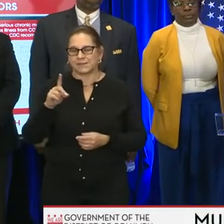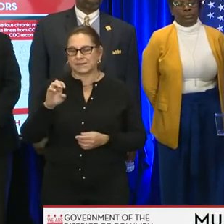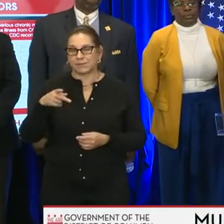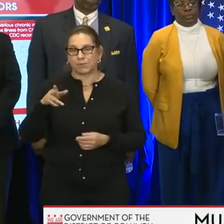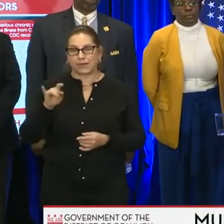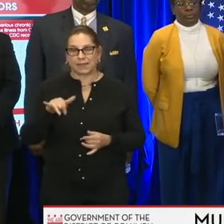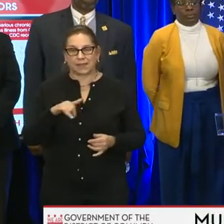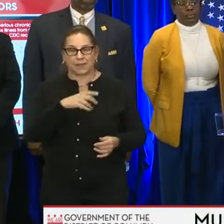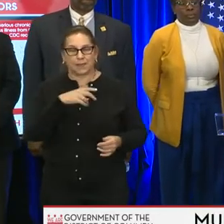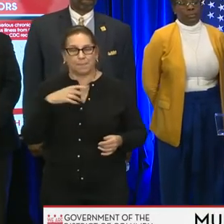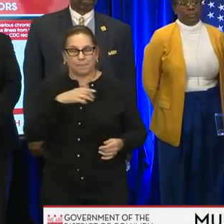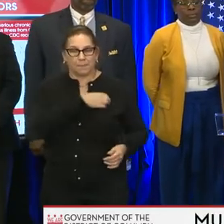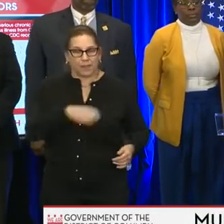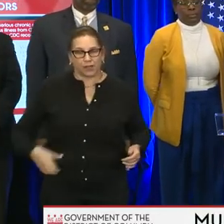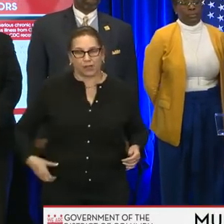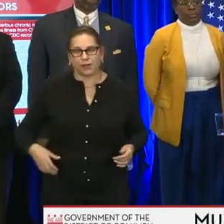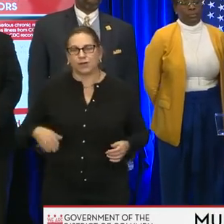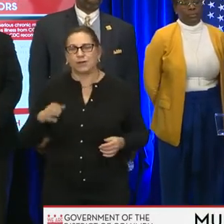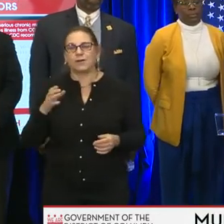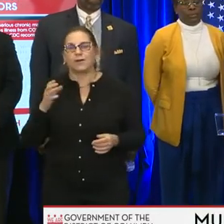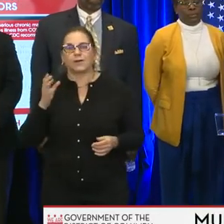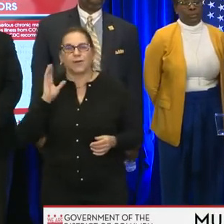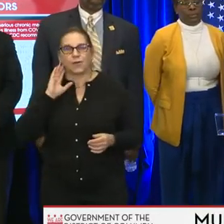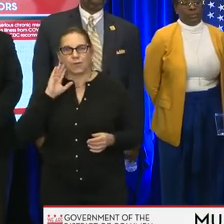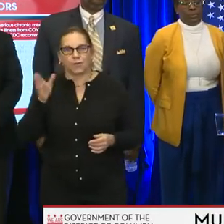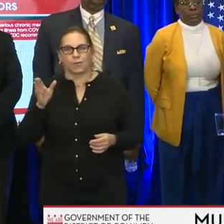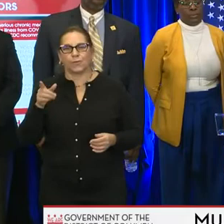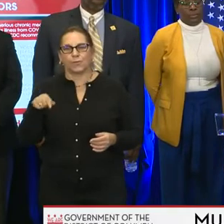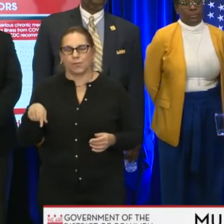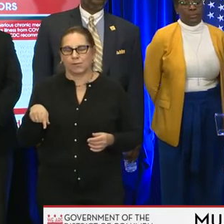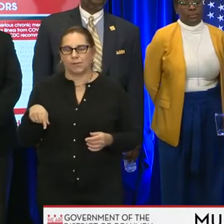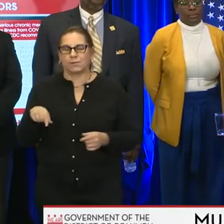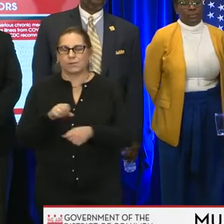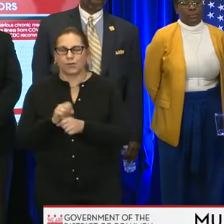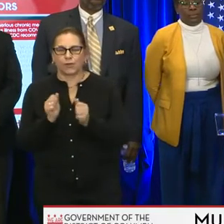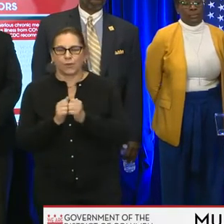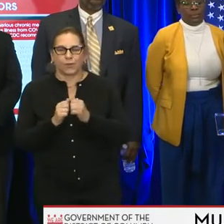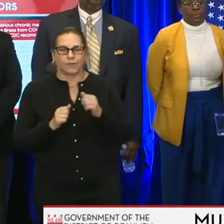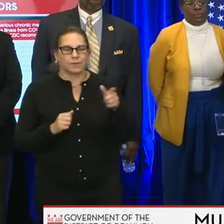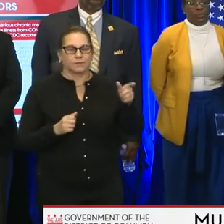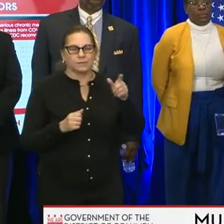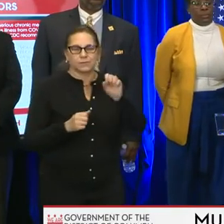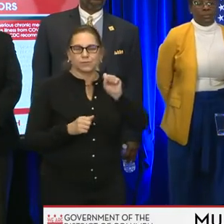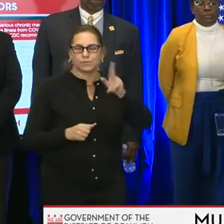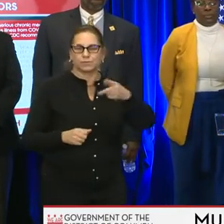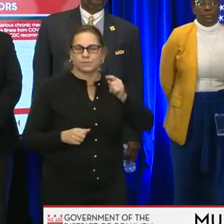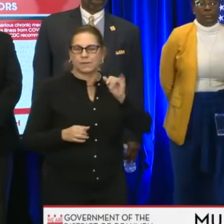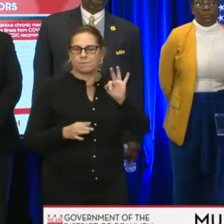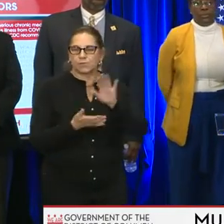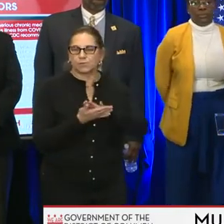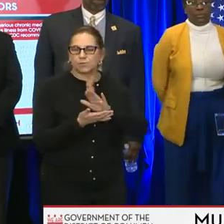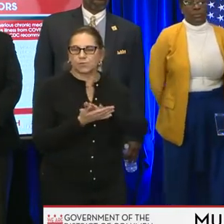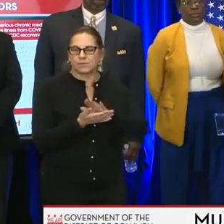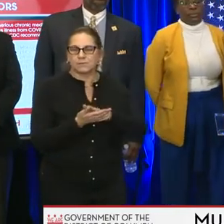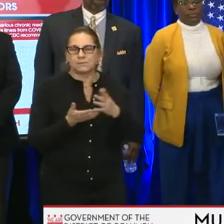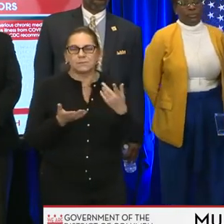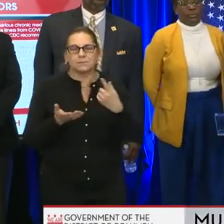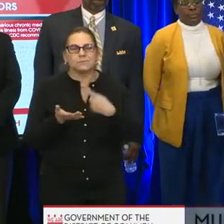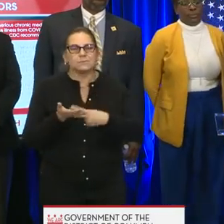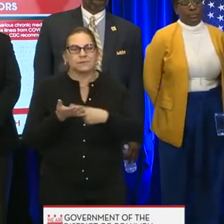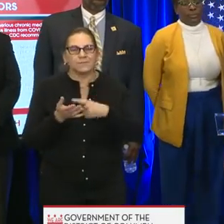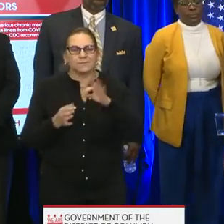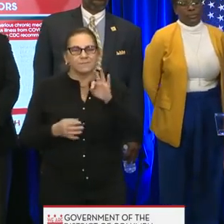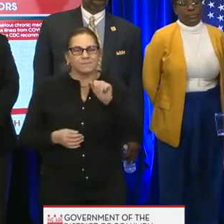State Superintendent for Education are also working to identify facilities to be open, child